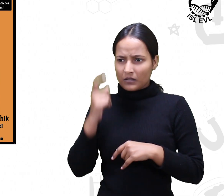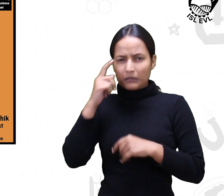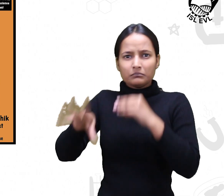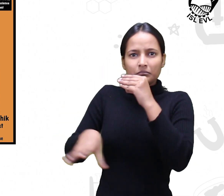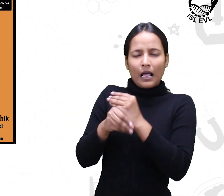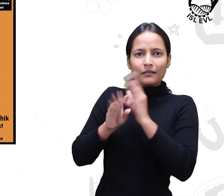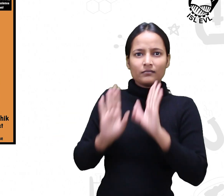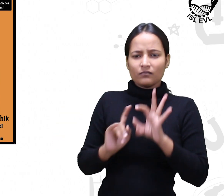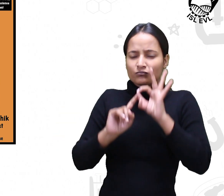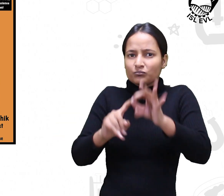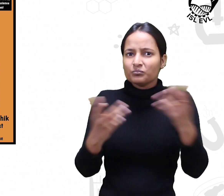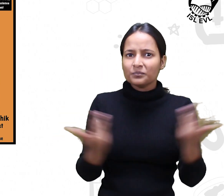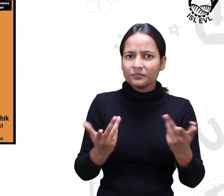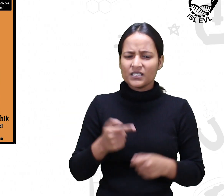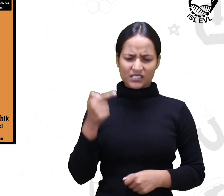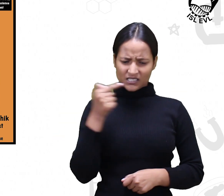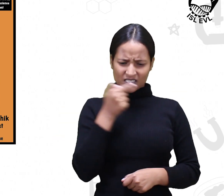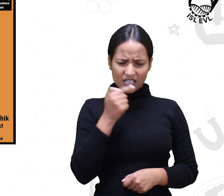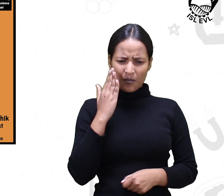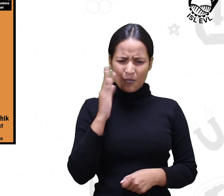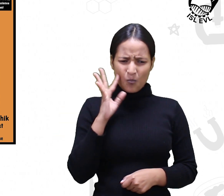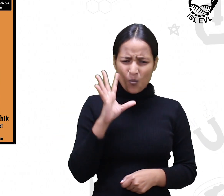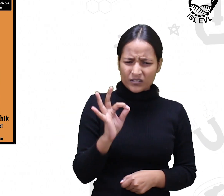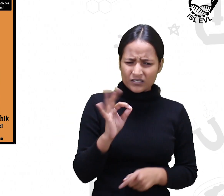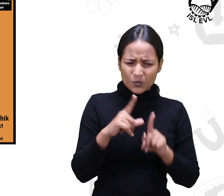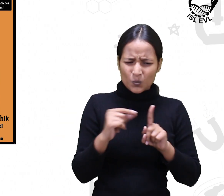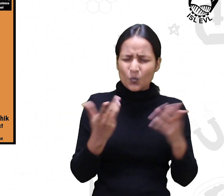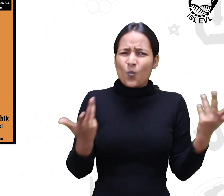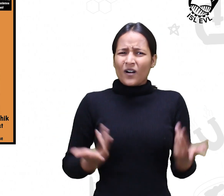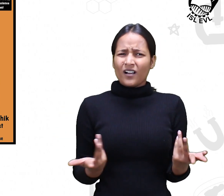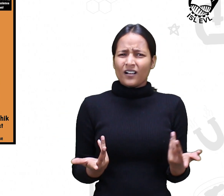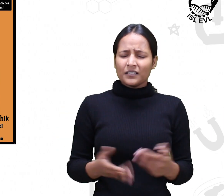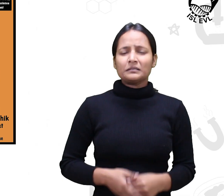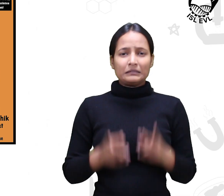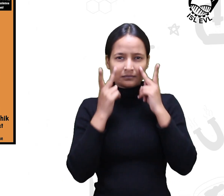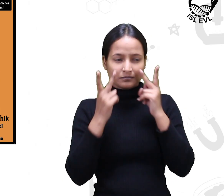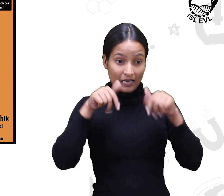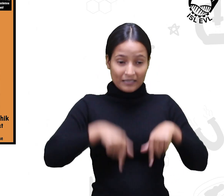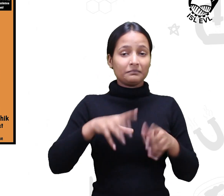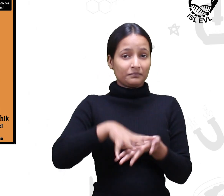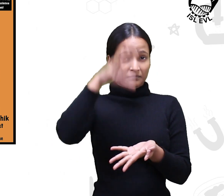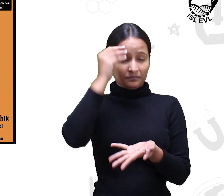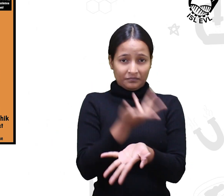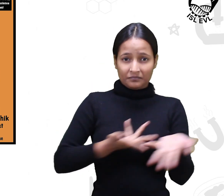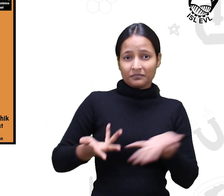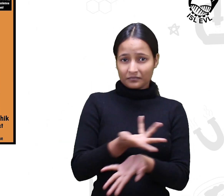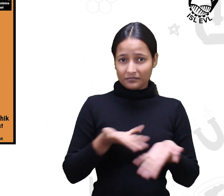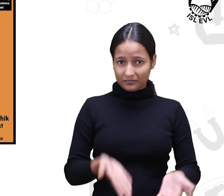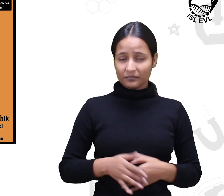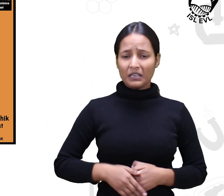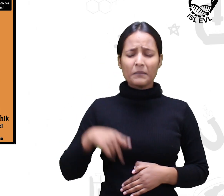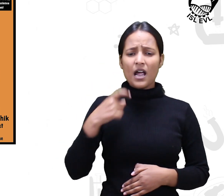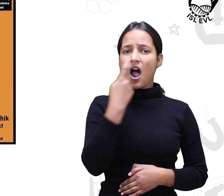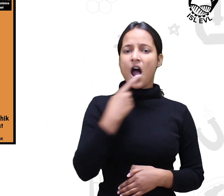curious question. Why do we brush our teeth? Listen to the episode to learn about